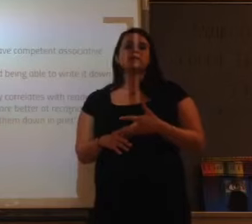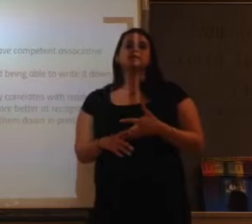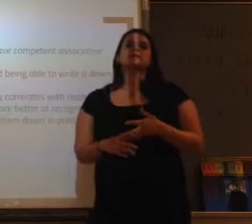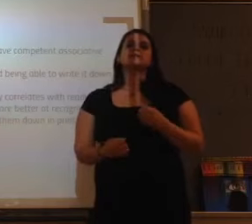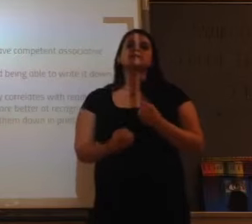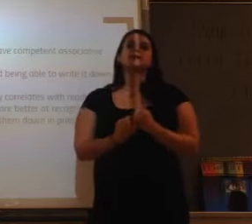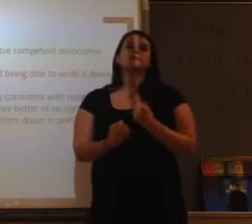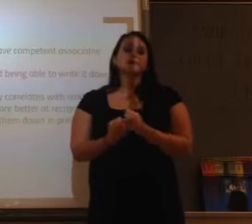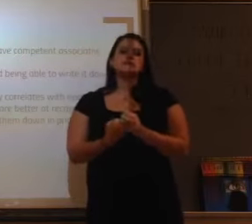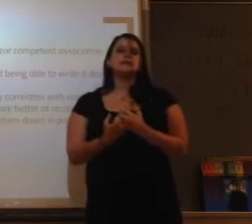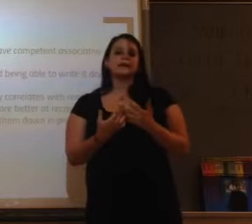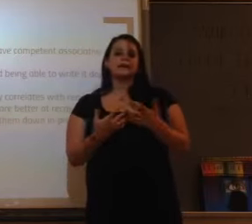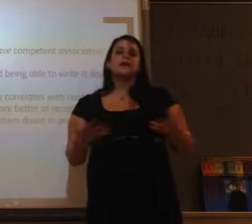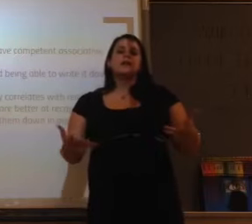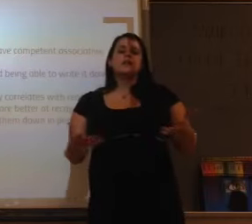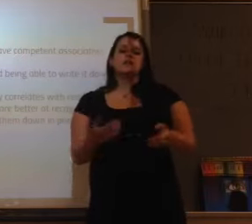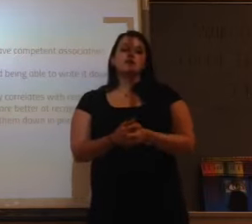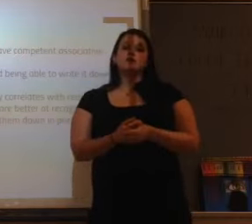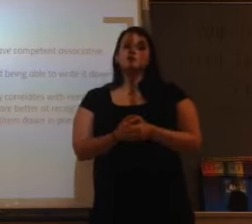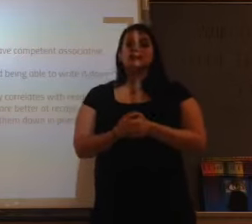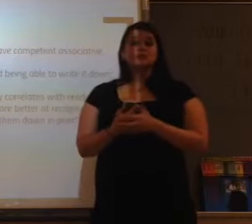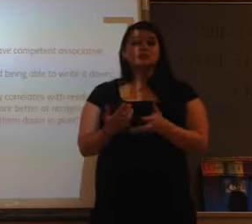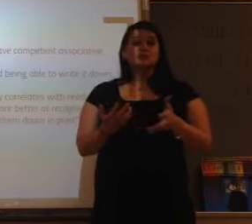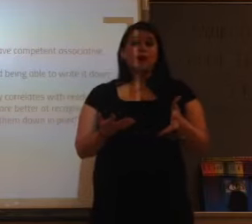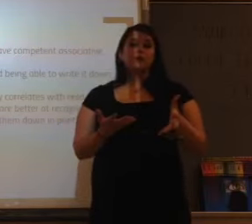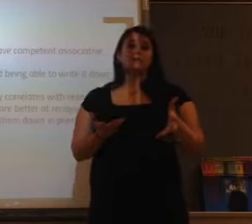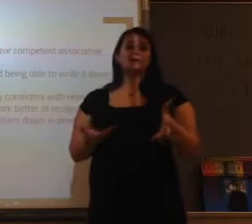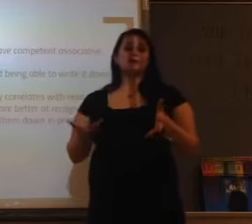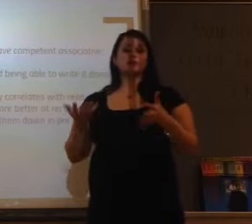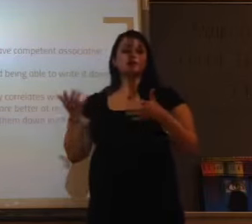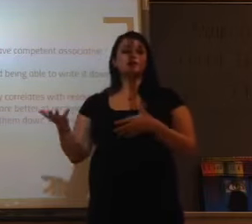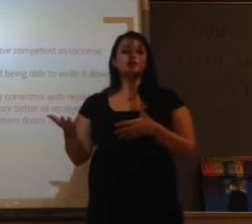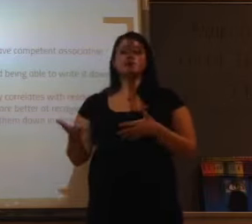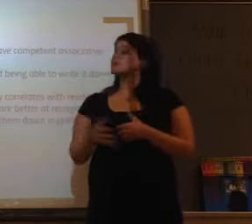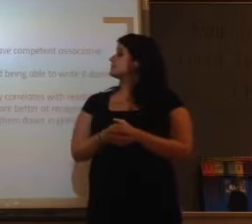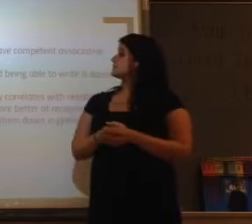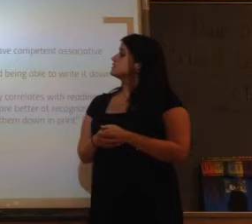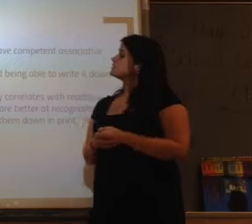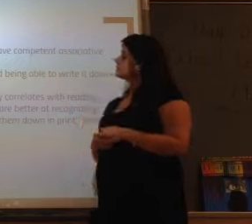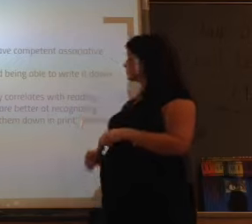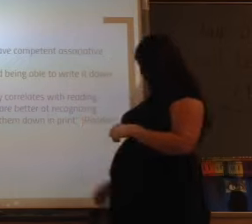reinforcing and supplementing the fingerspelling to help their literacy skills.